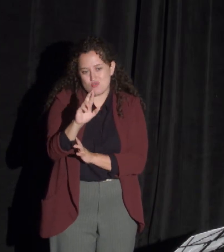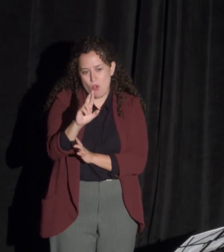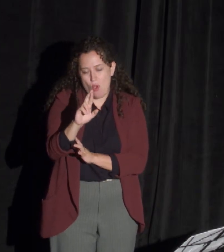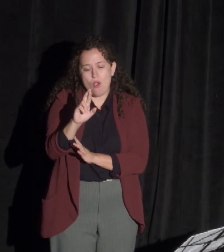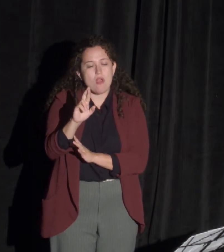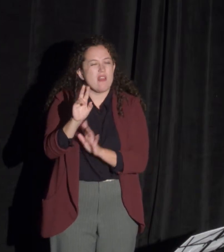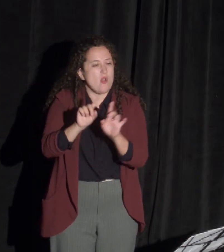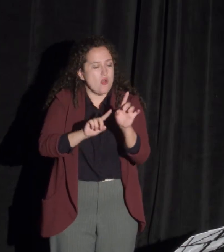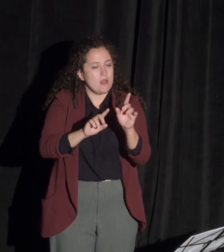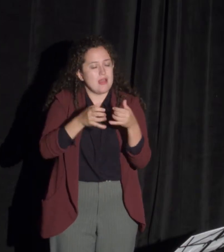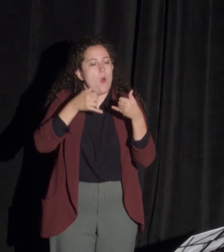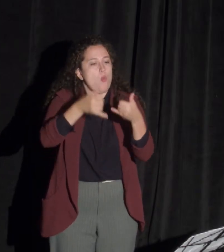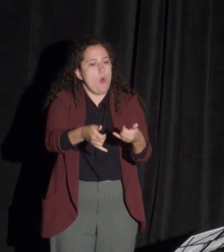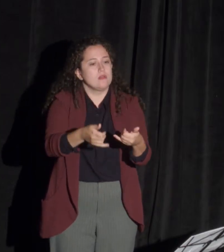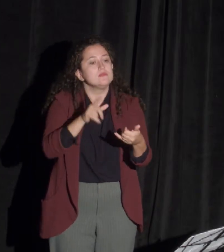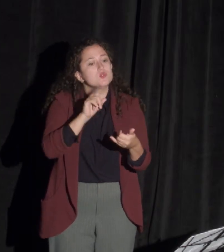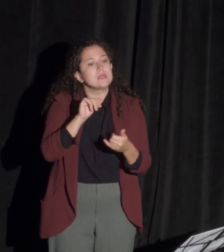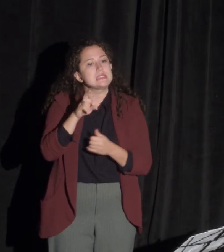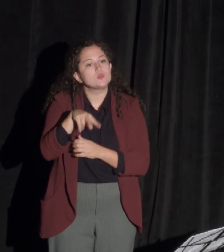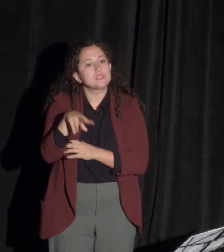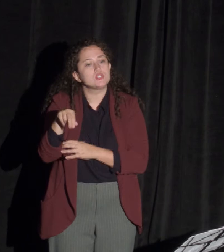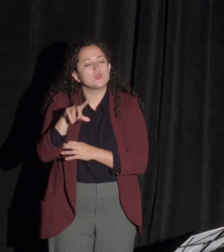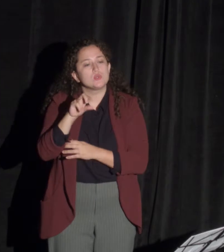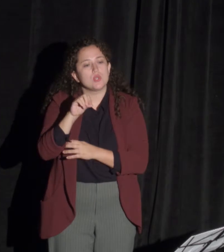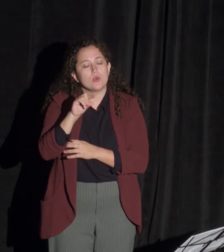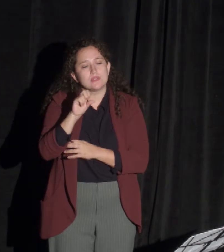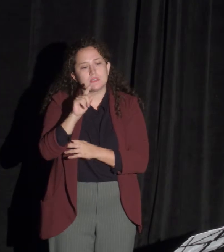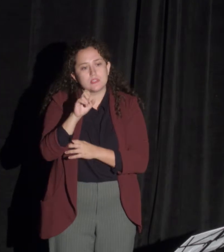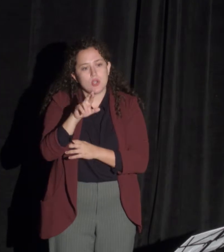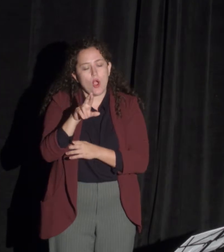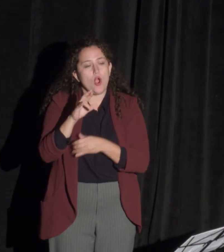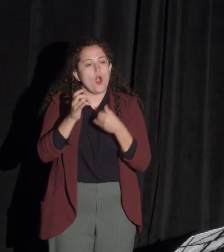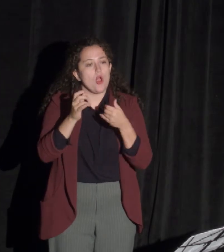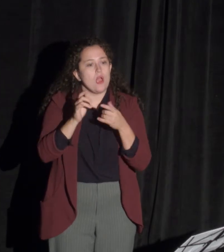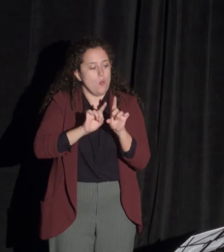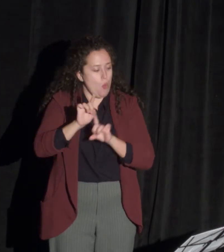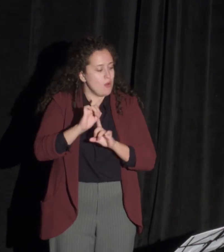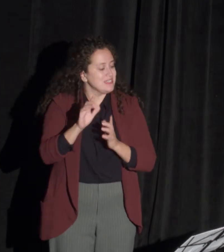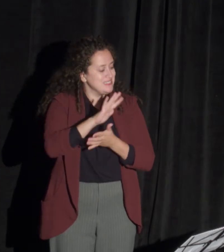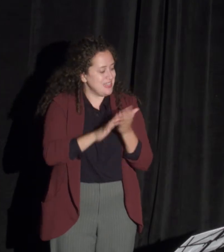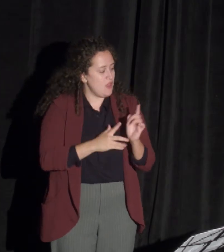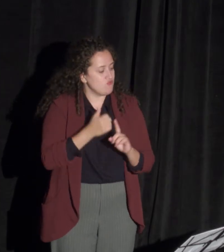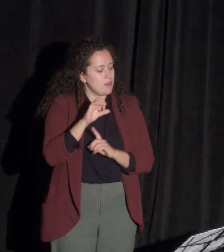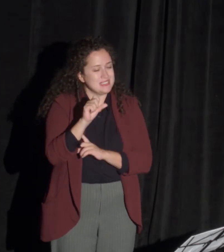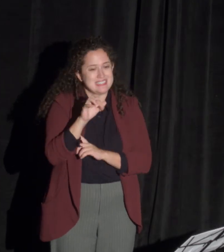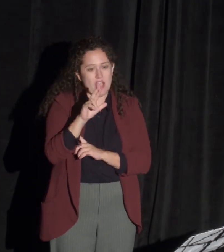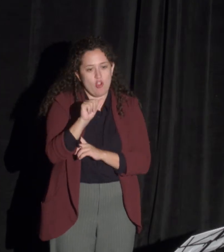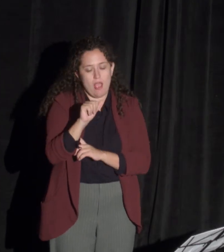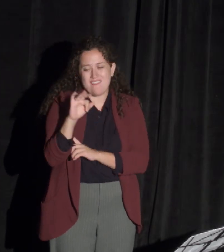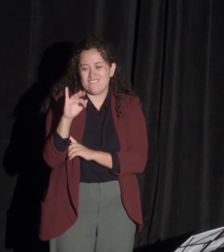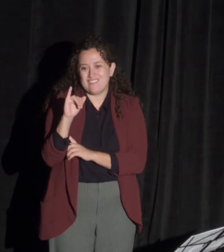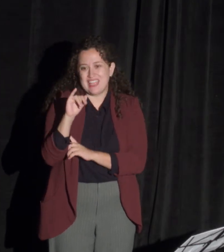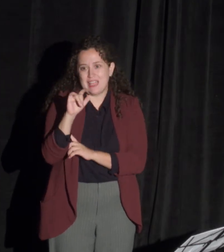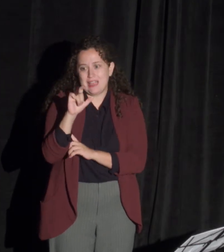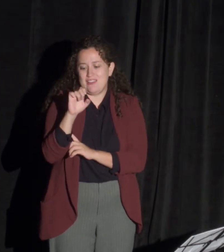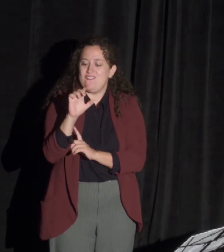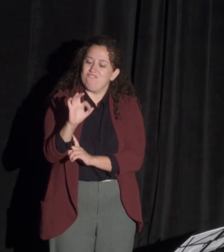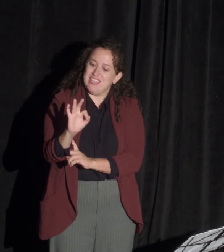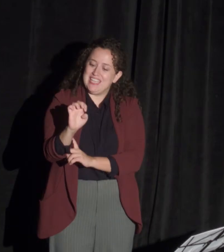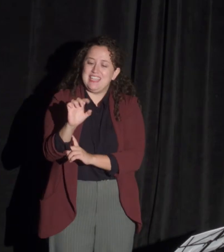2022 Lodestar Award was designed by Sarah Felix, a mixed media artist from Austin, Texas. She is